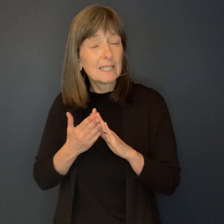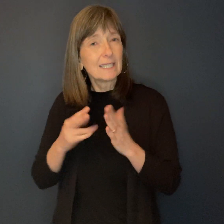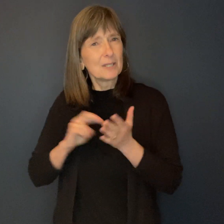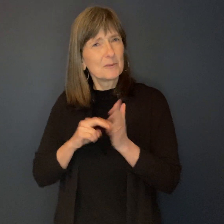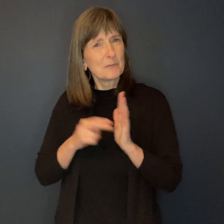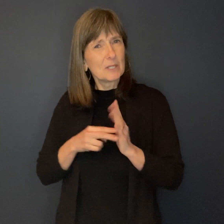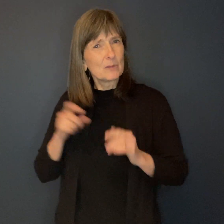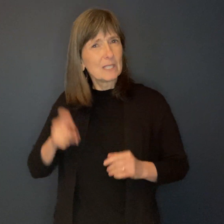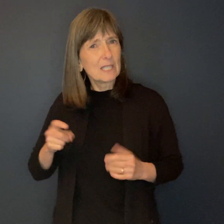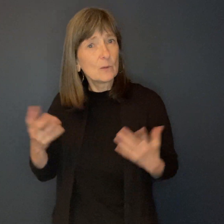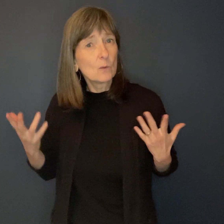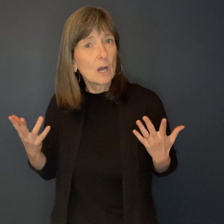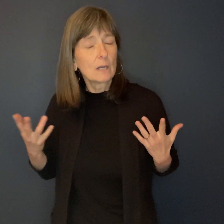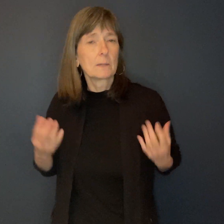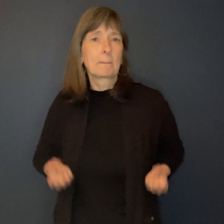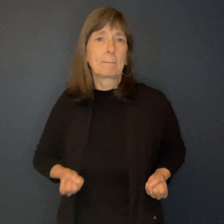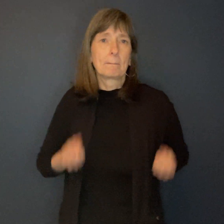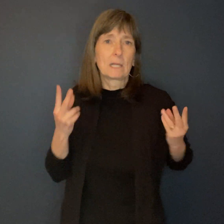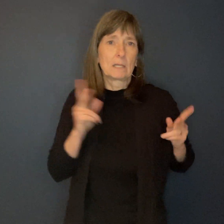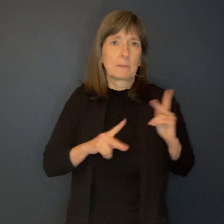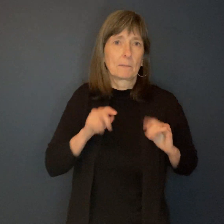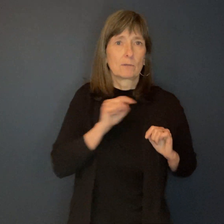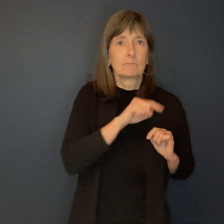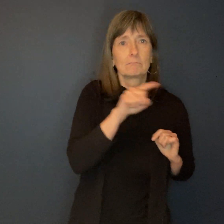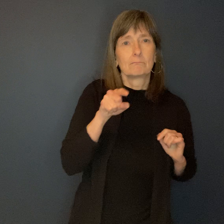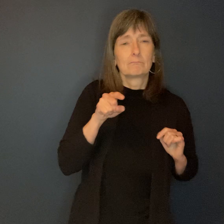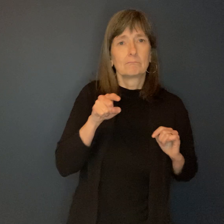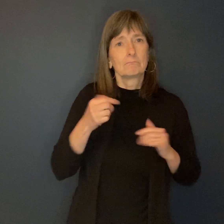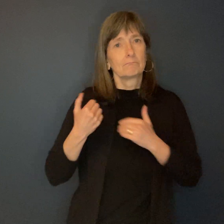depends upon the shared responsibility was the term that they used.